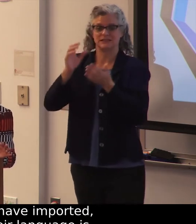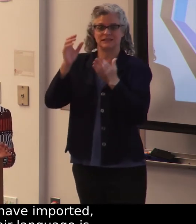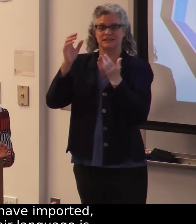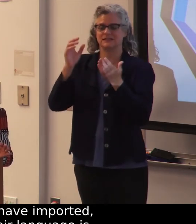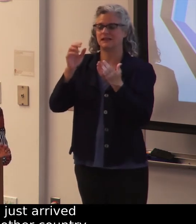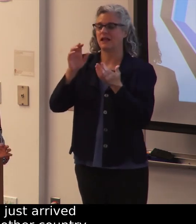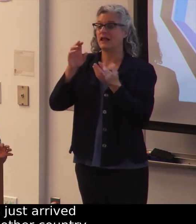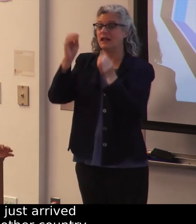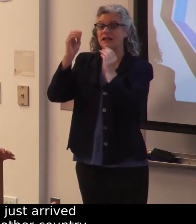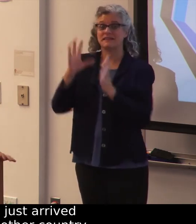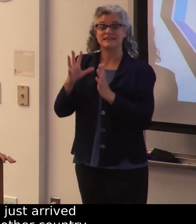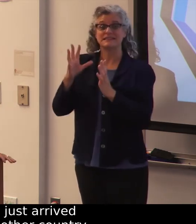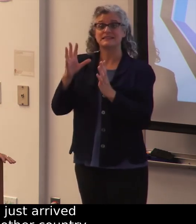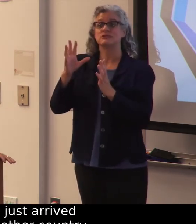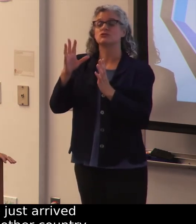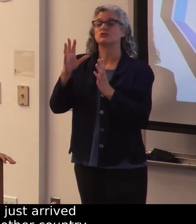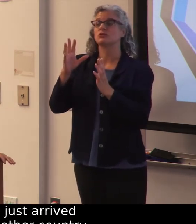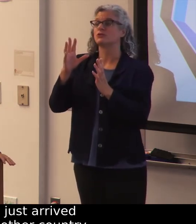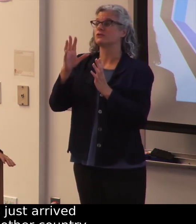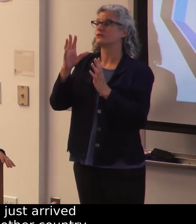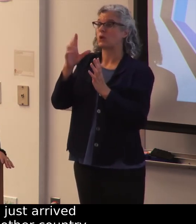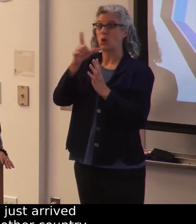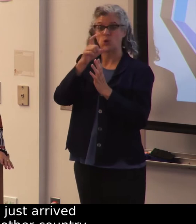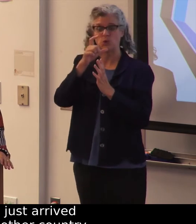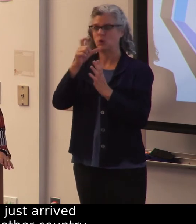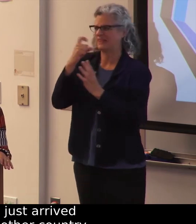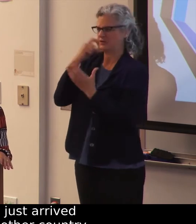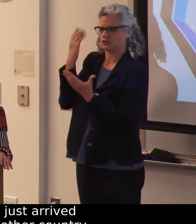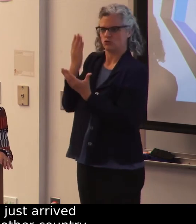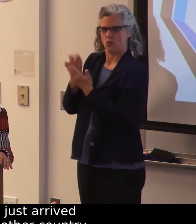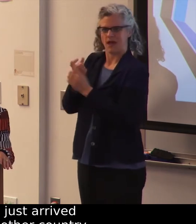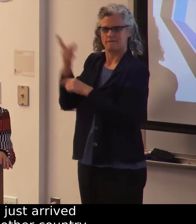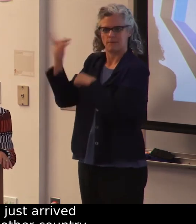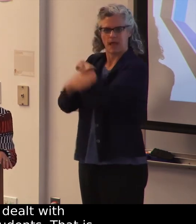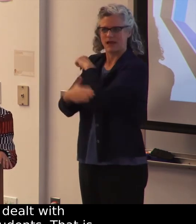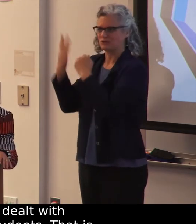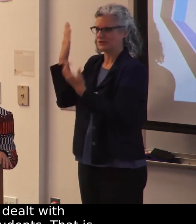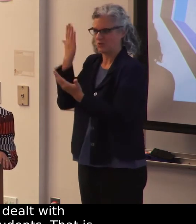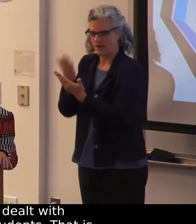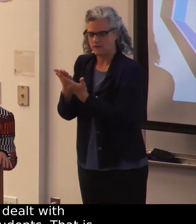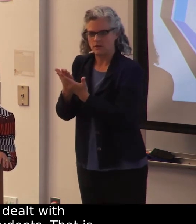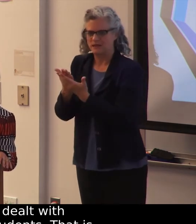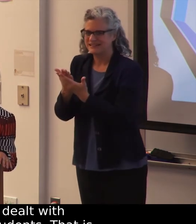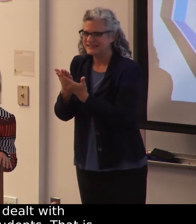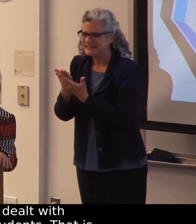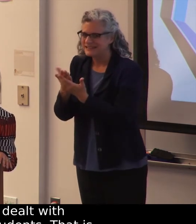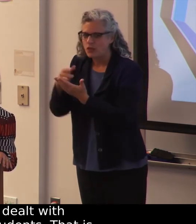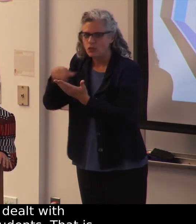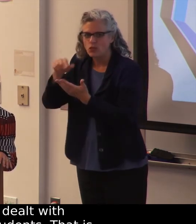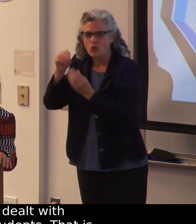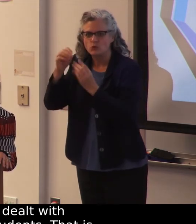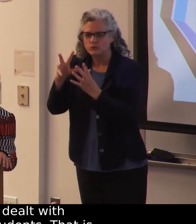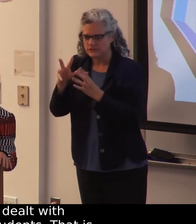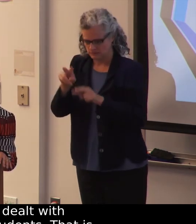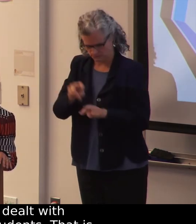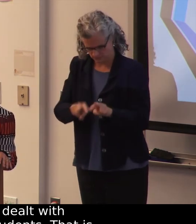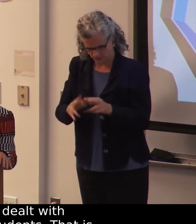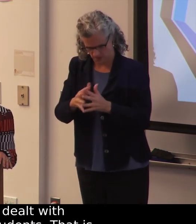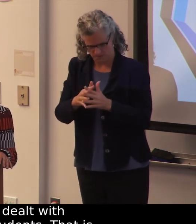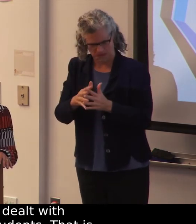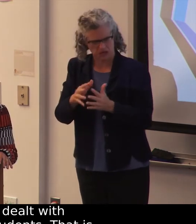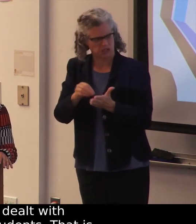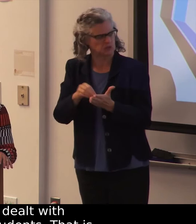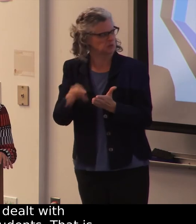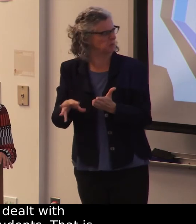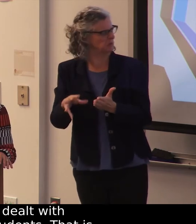is so good, people who have just arrived from that mother country, right? But those teachers haven't dealt with American students, right? That's